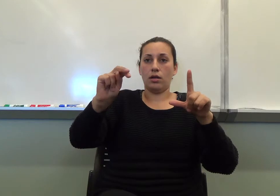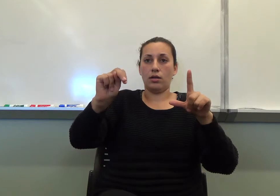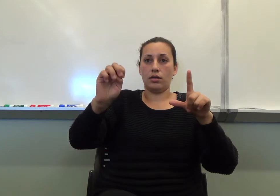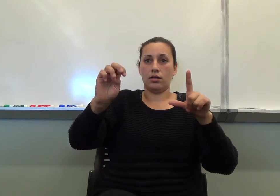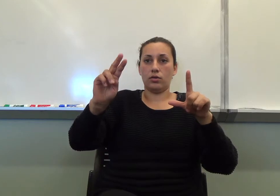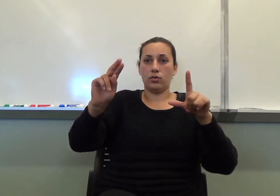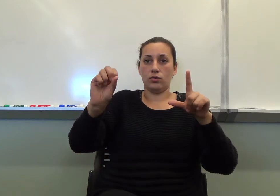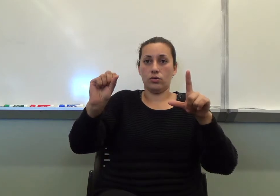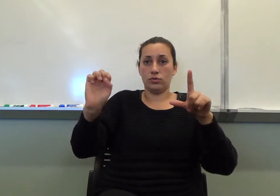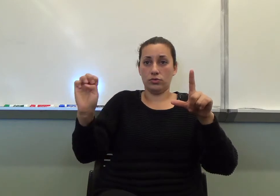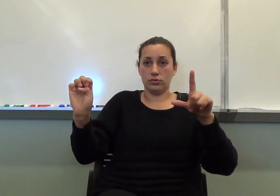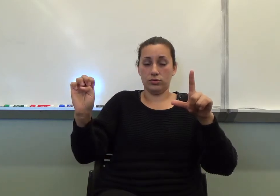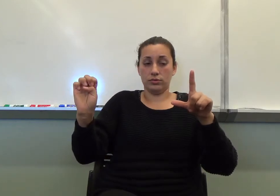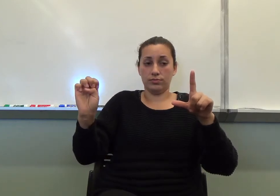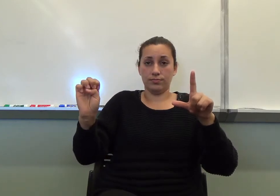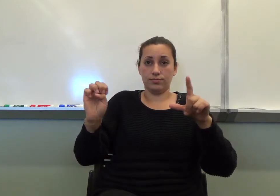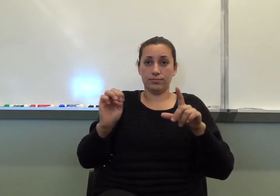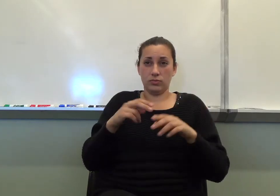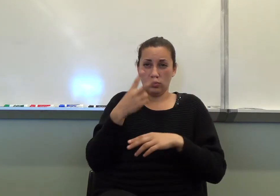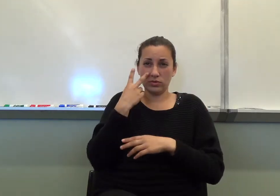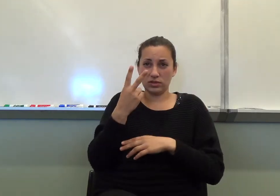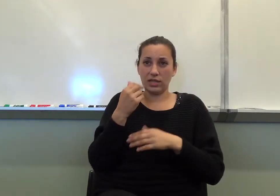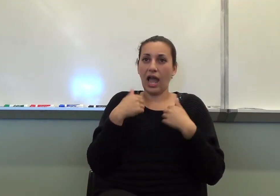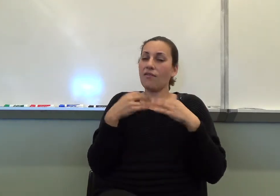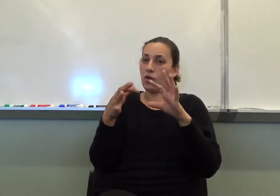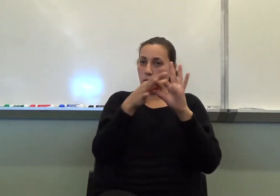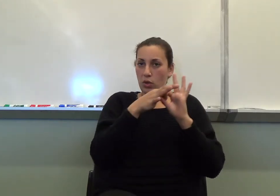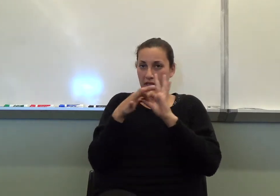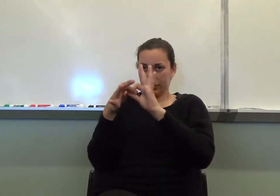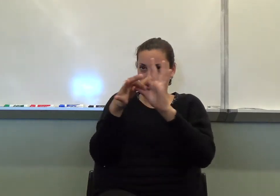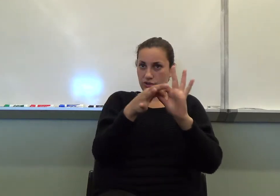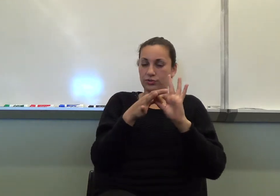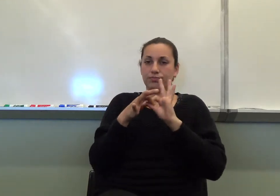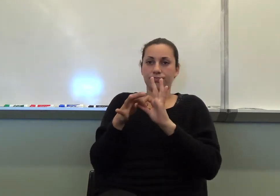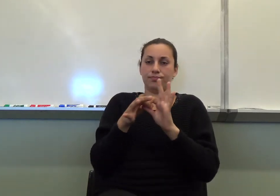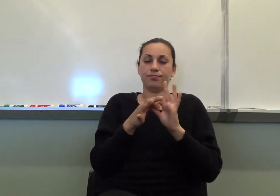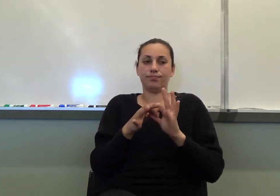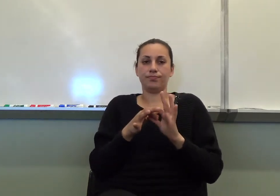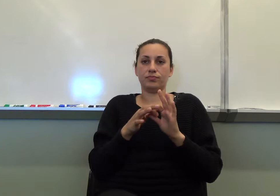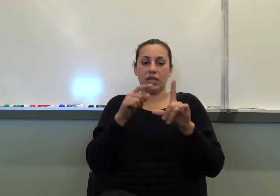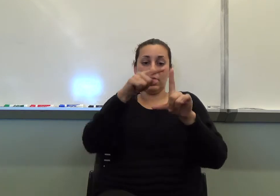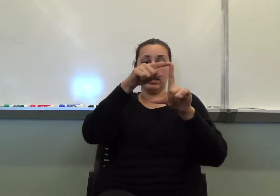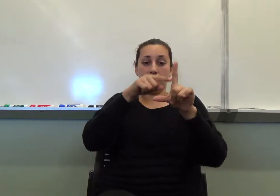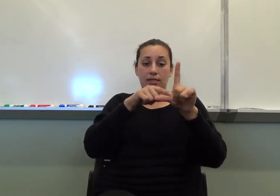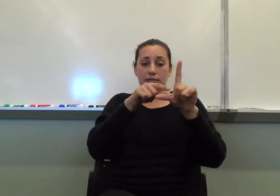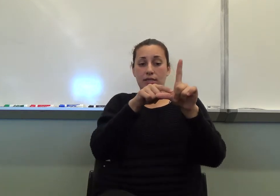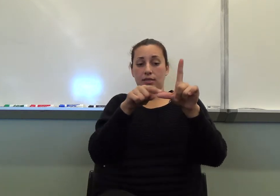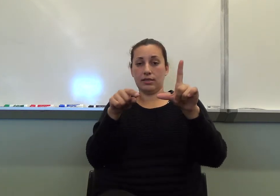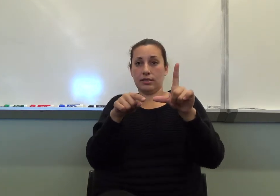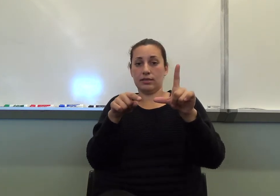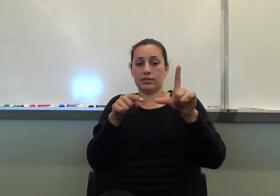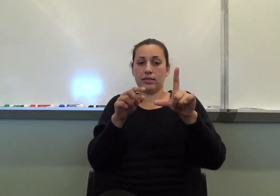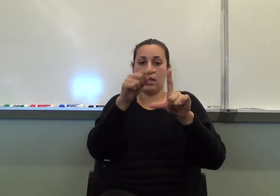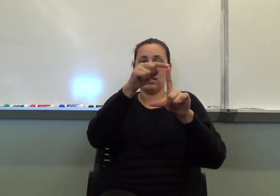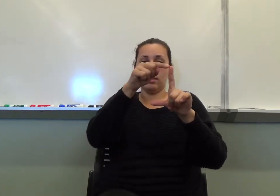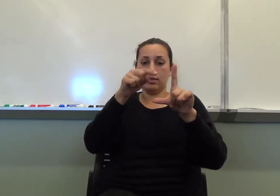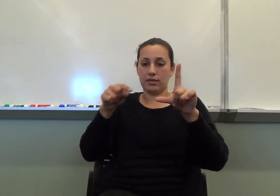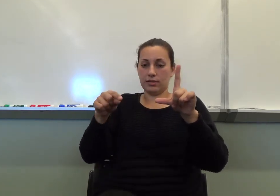that there's a relationship, a numerical relationship between the lengths of the legs and the longer side. And it goes